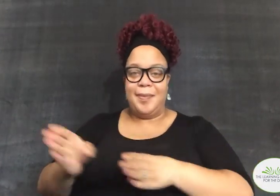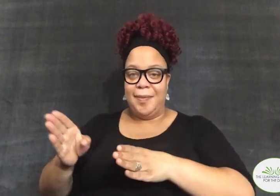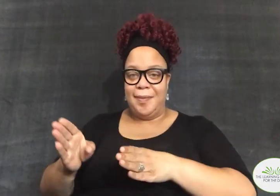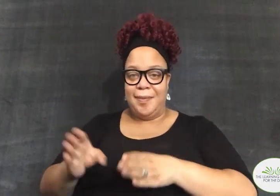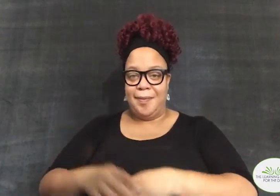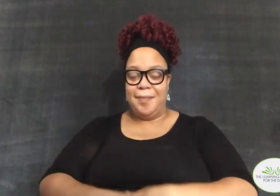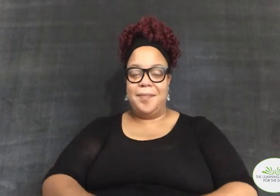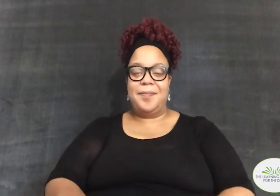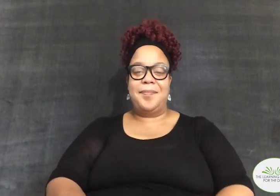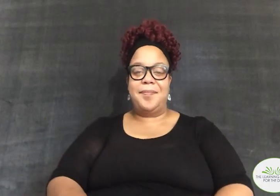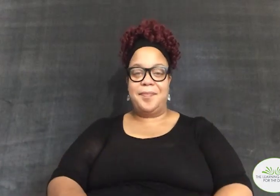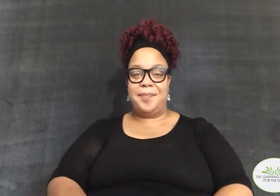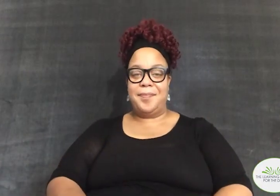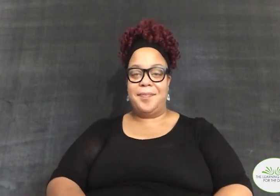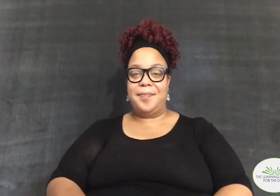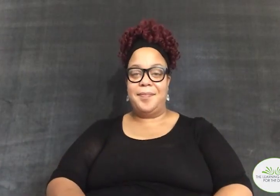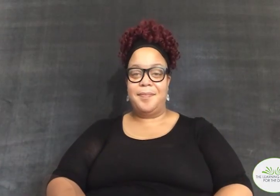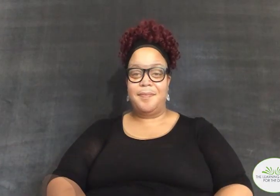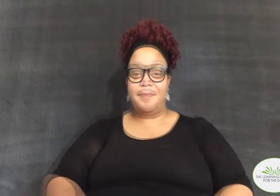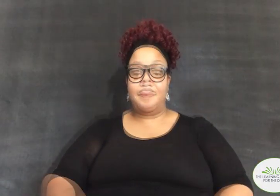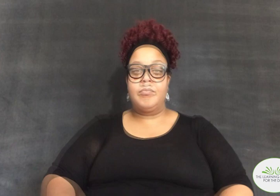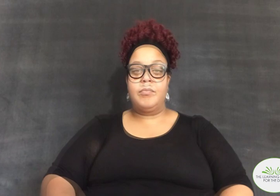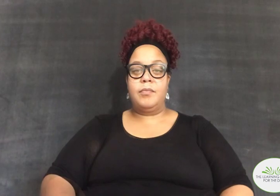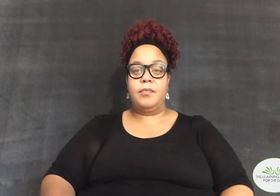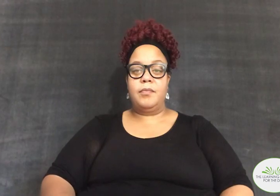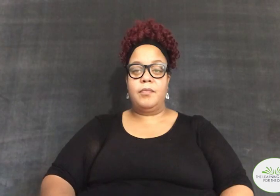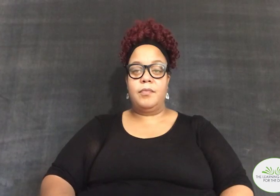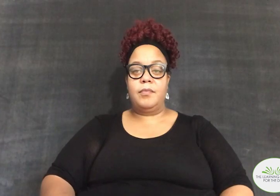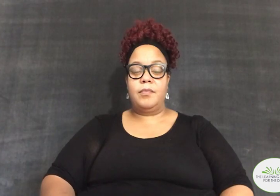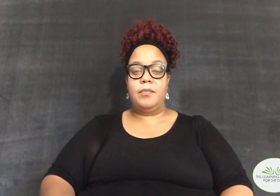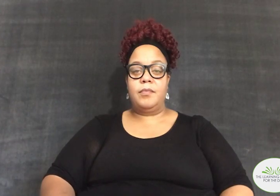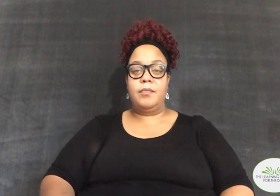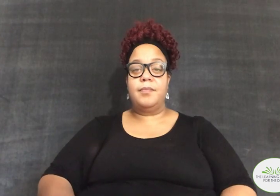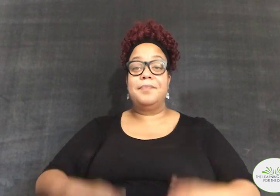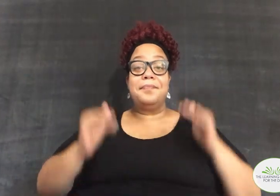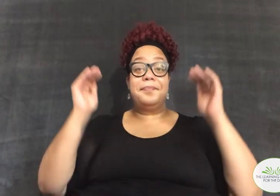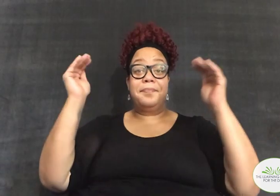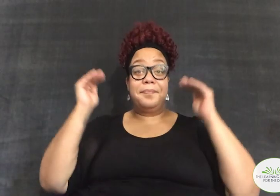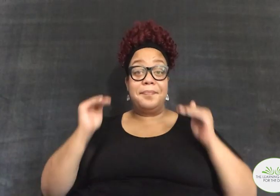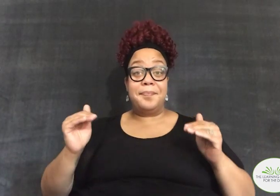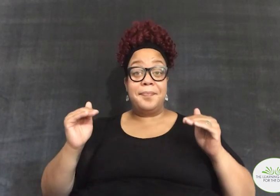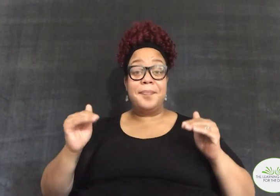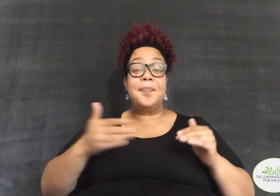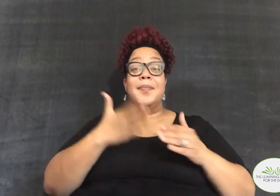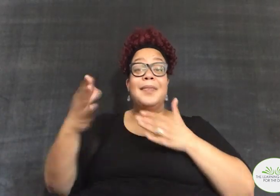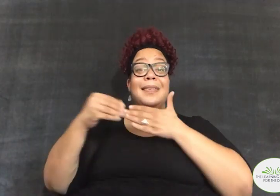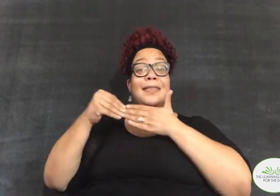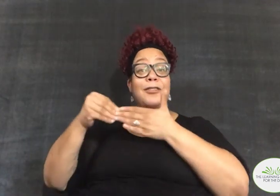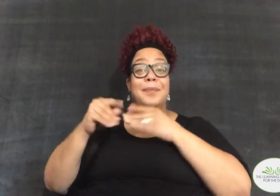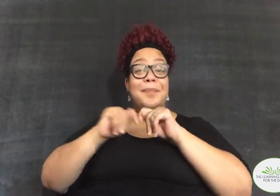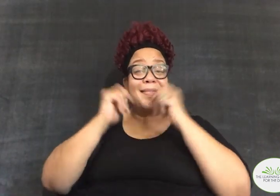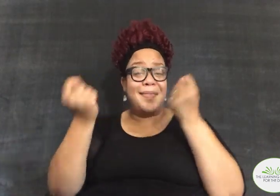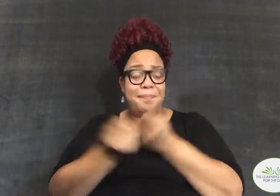We have a 3-step plan to attack this. First, a plan will be established to determine the committee